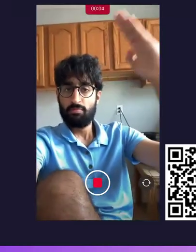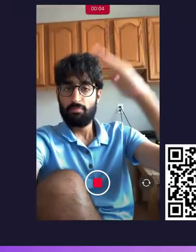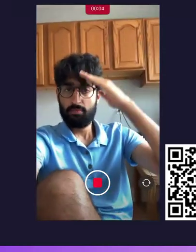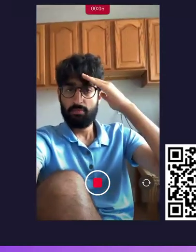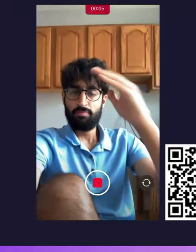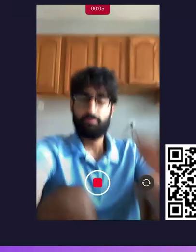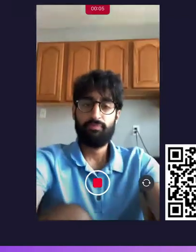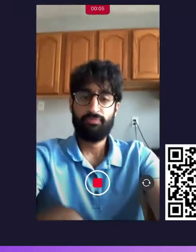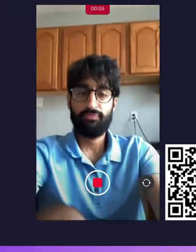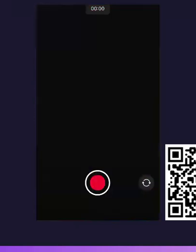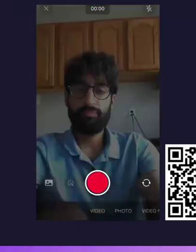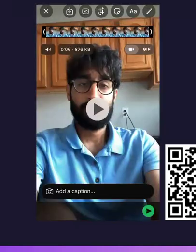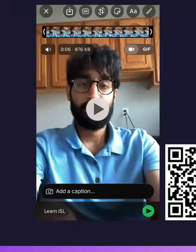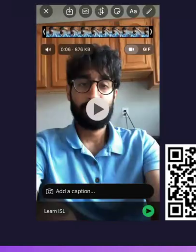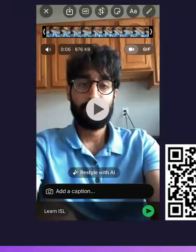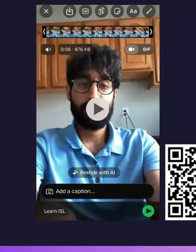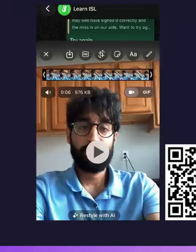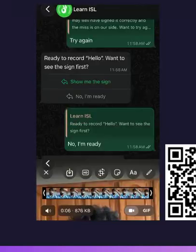times,